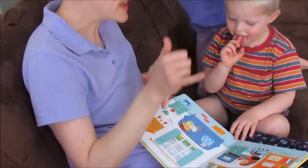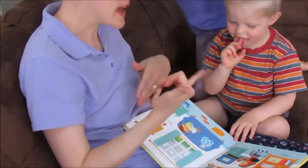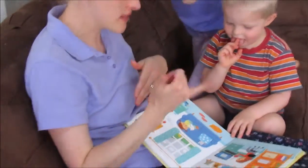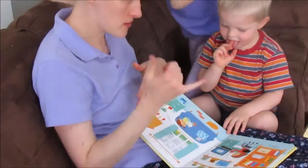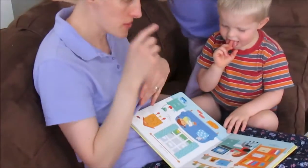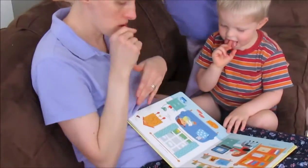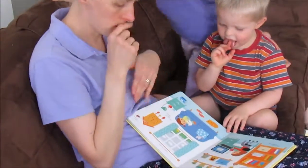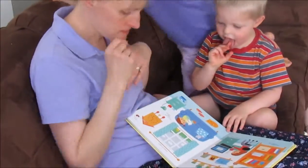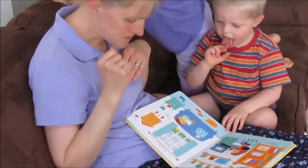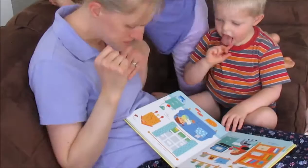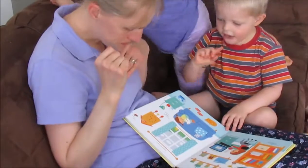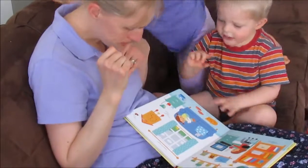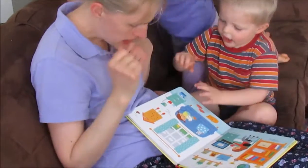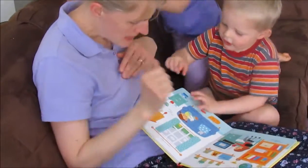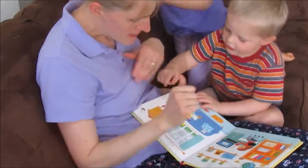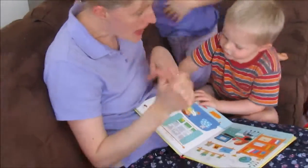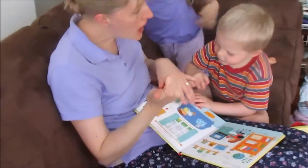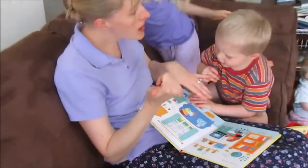The yellow bird. Yes. The up.